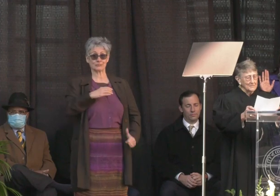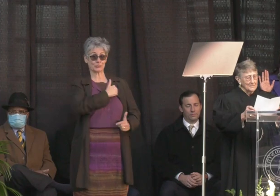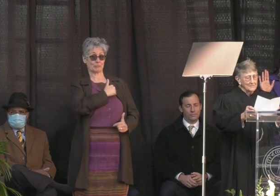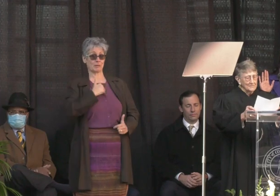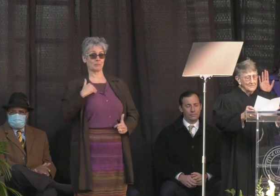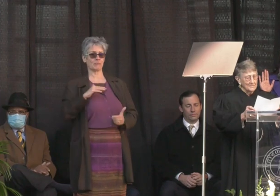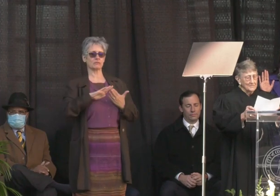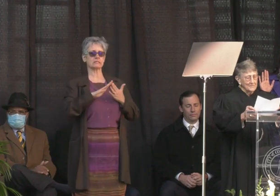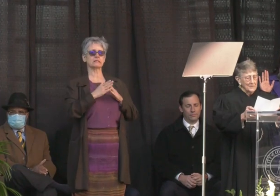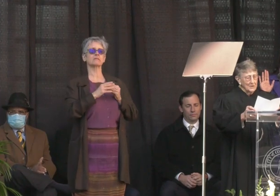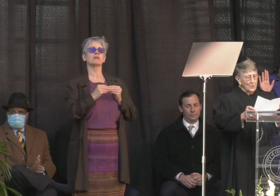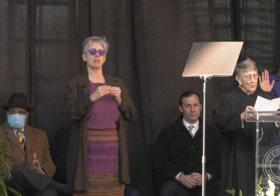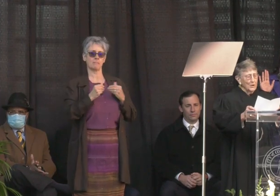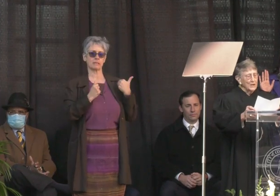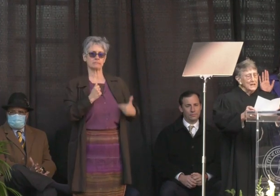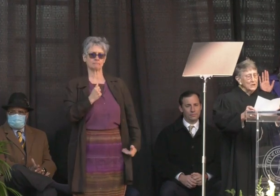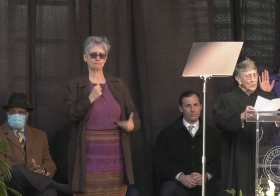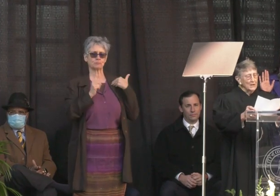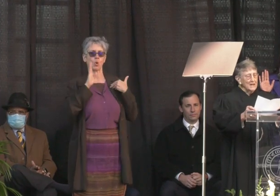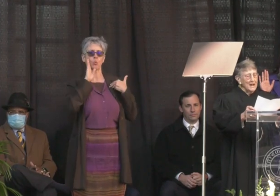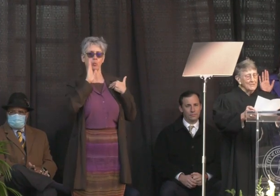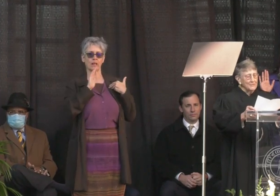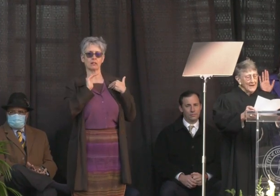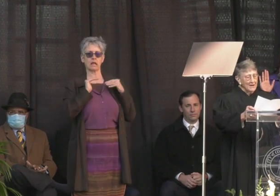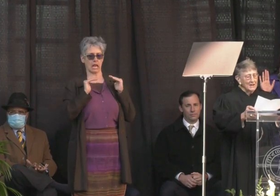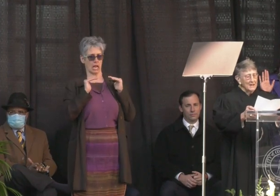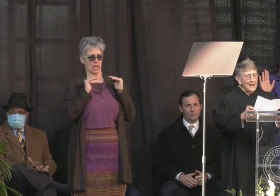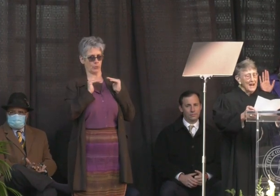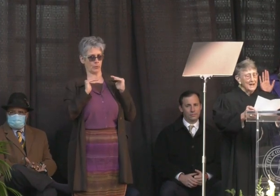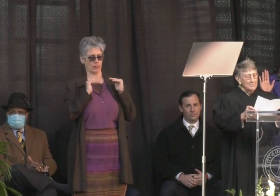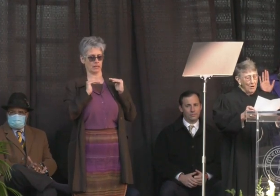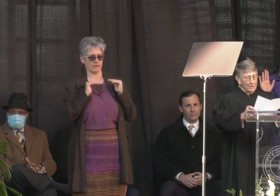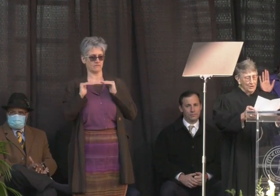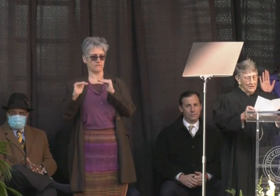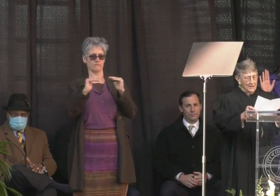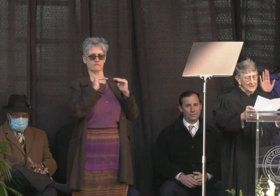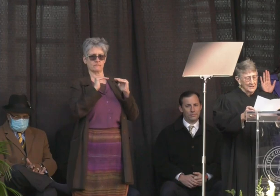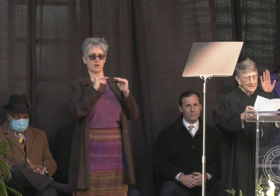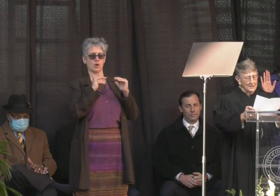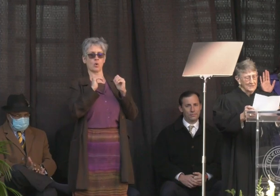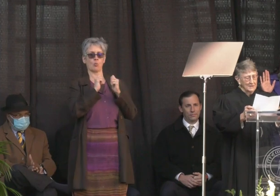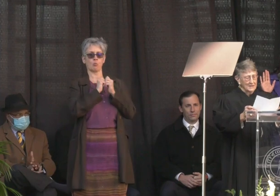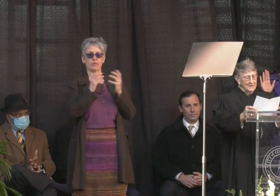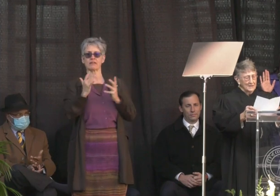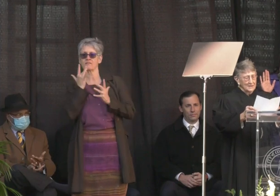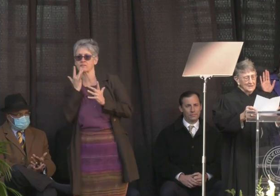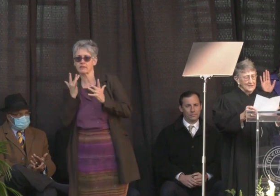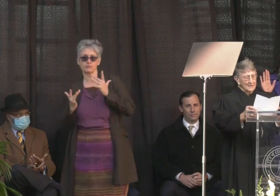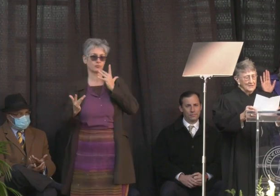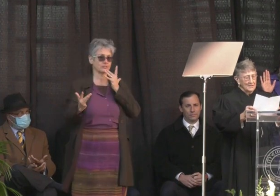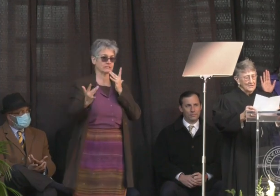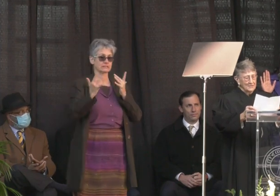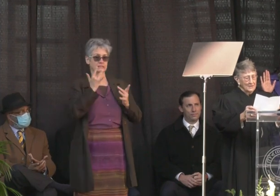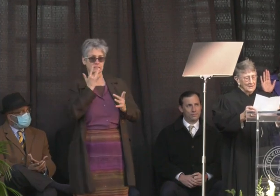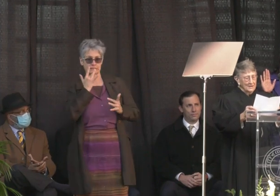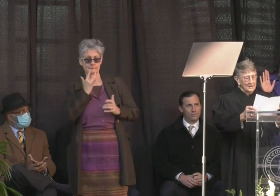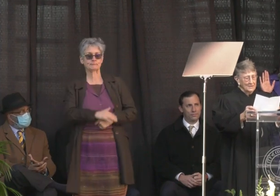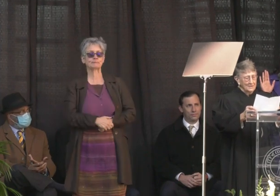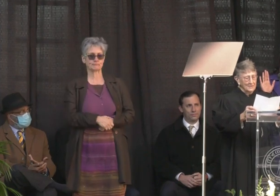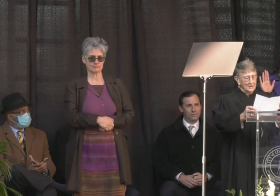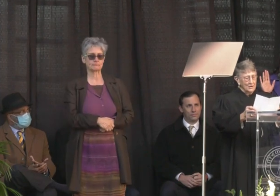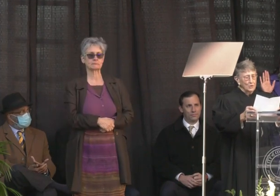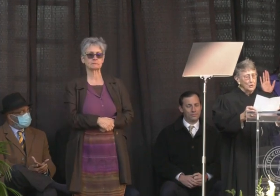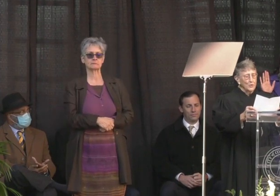council member of the City of Columbia. Will equally and fairly and impartially. Will equally, fairly